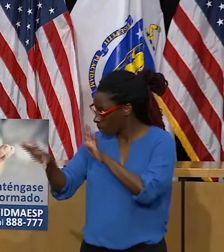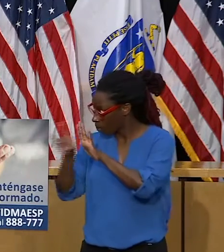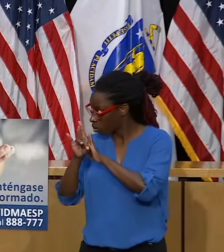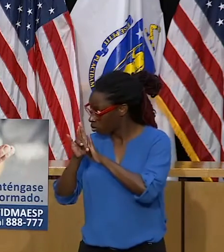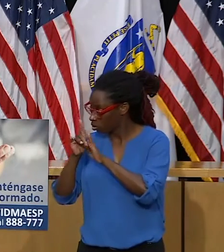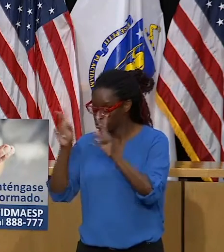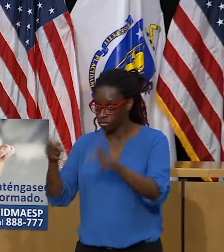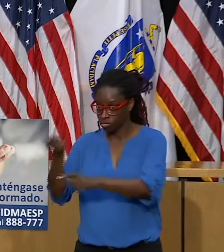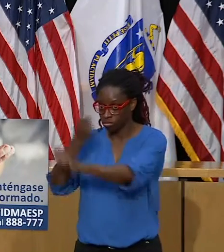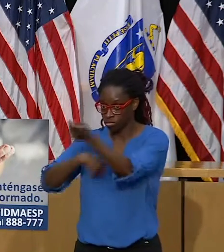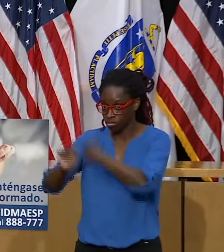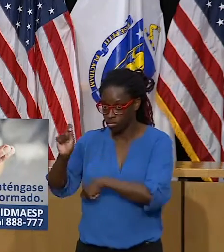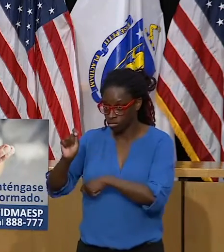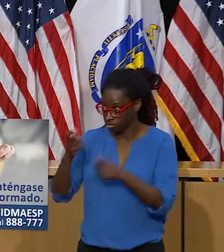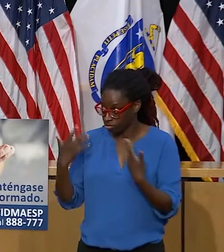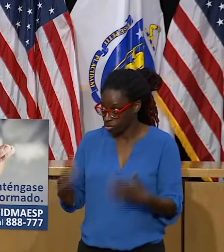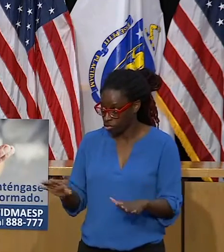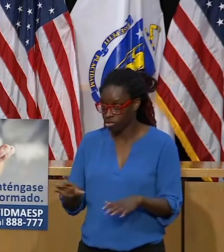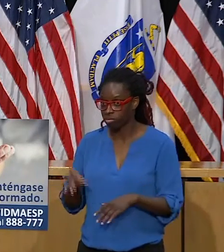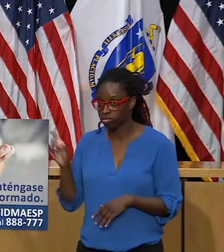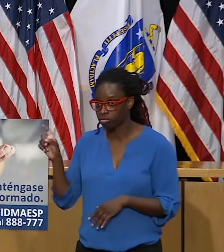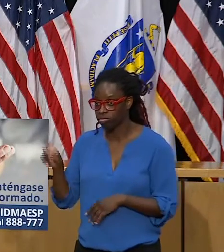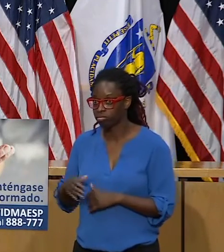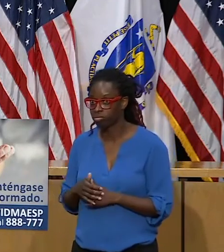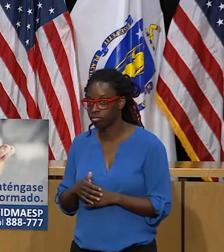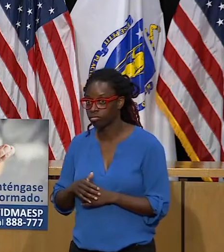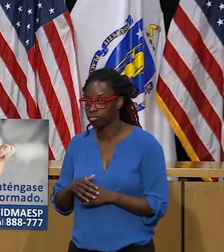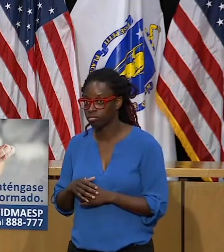many were appointed previously. They serve 7-year terms.